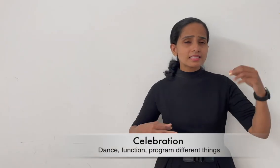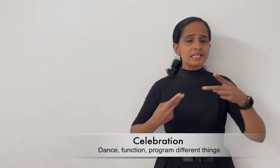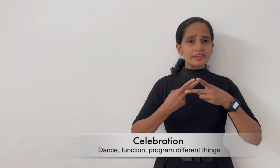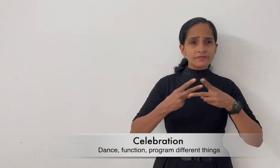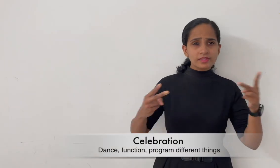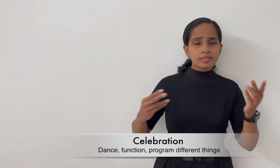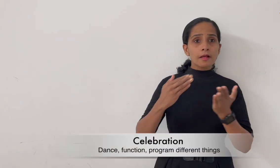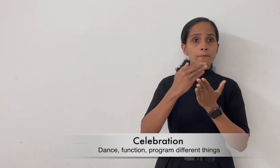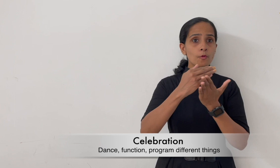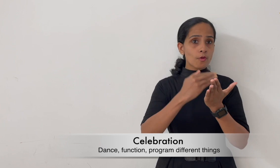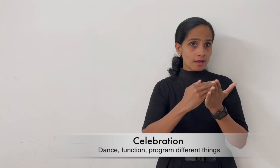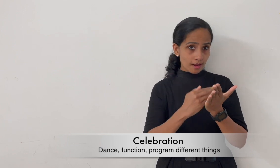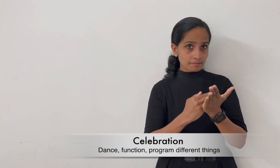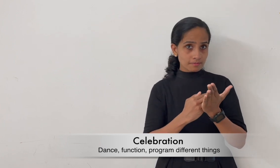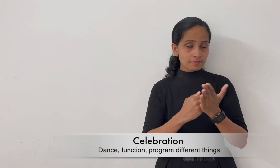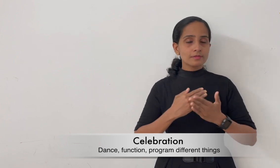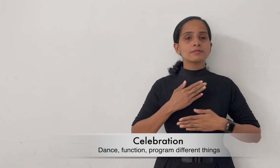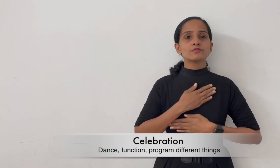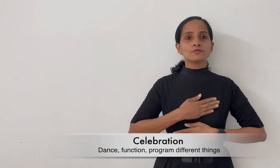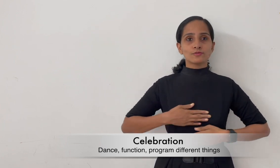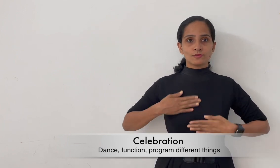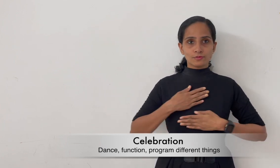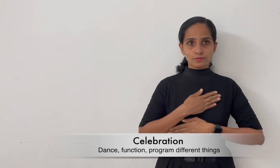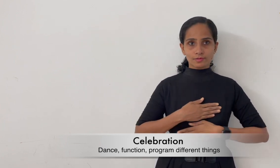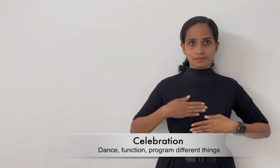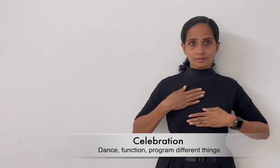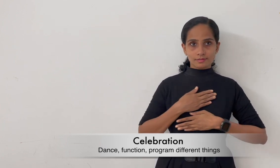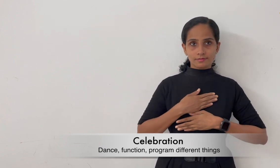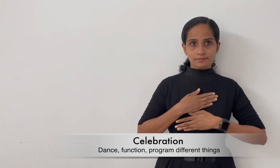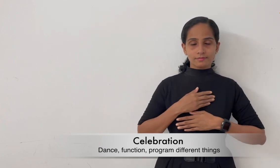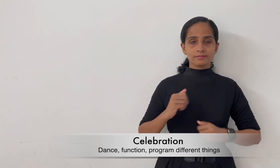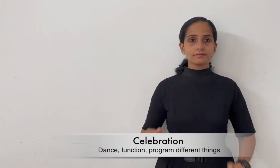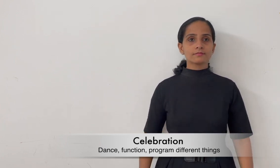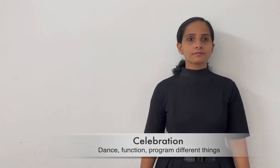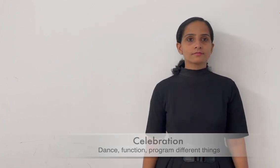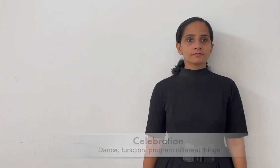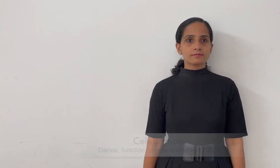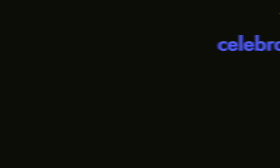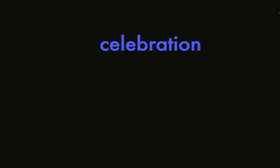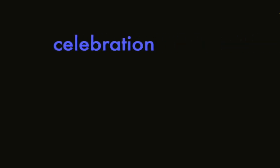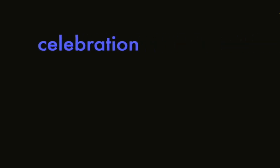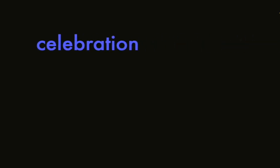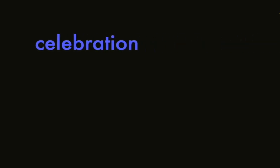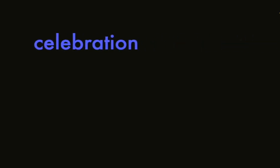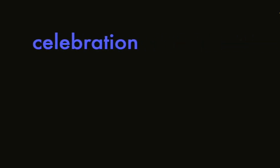Celebration, dance, function, programmed, different things.